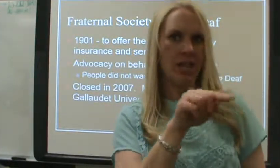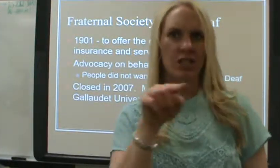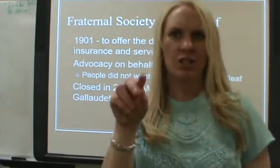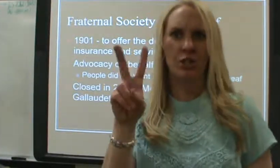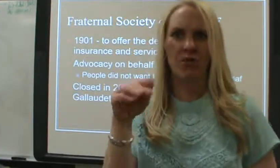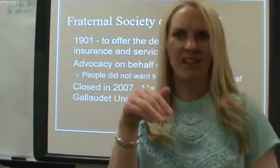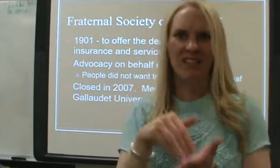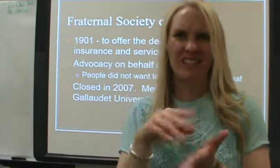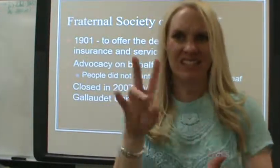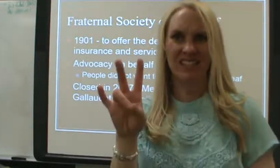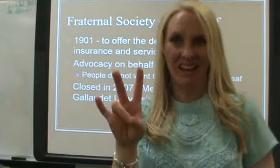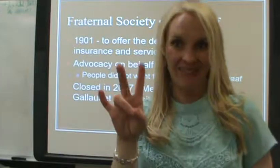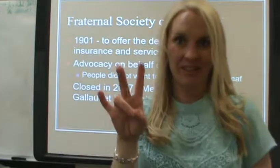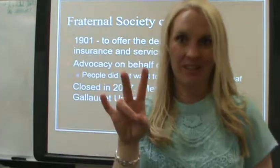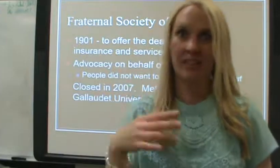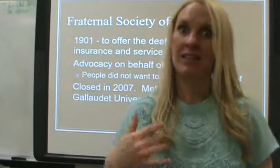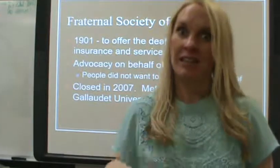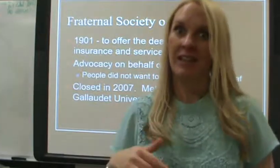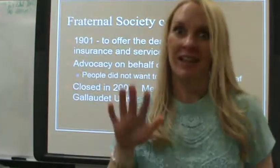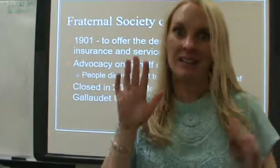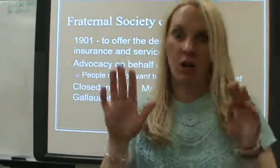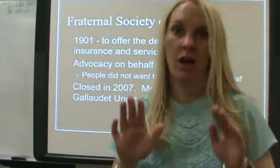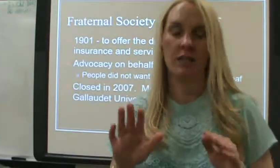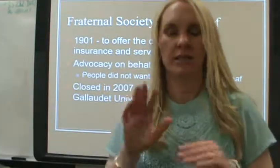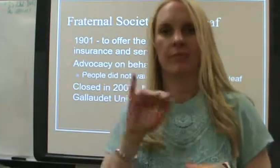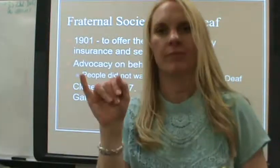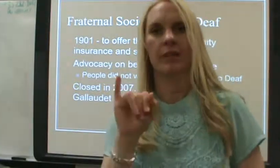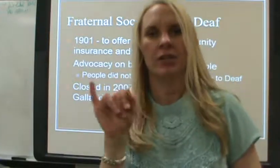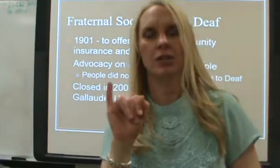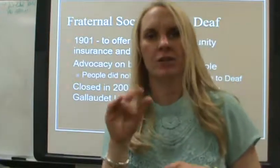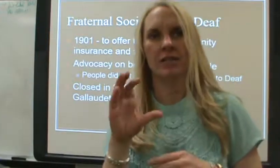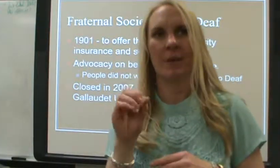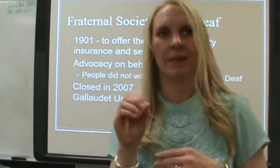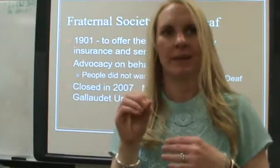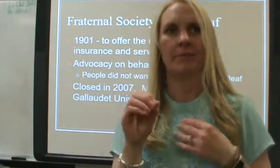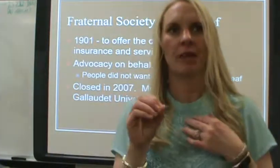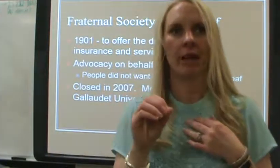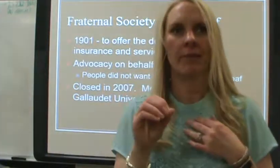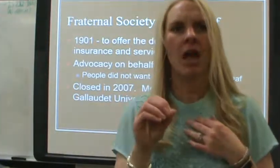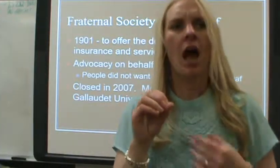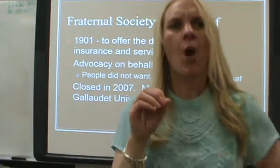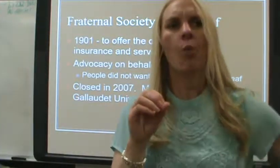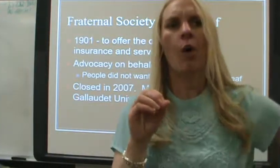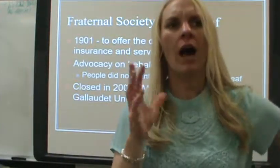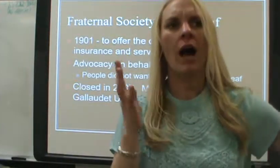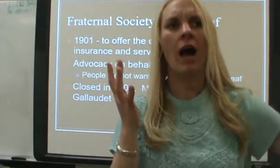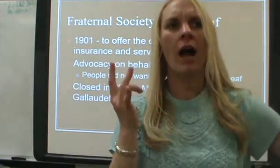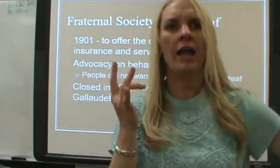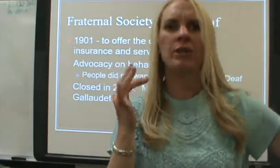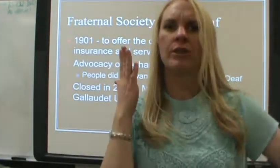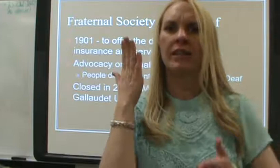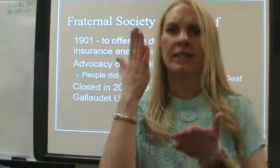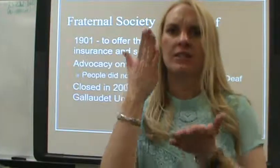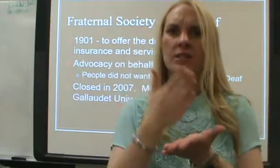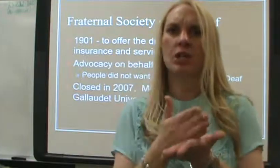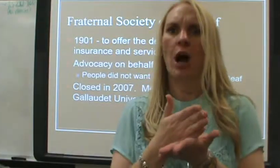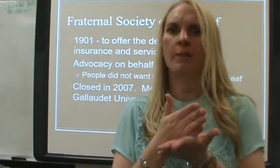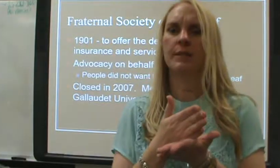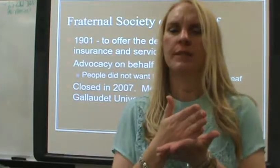to 2007. That's awesome. Insurance company. All right. Why do you think they stopped